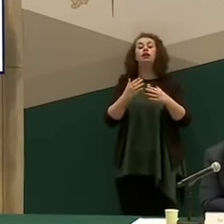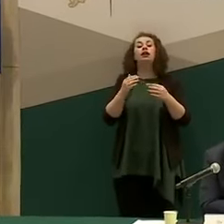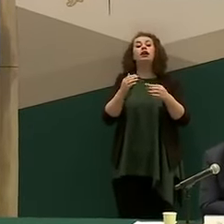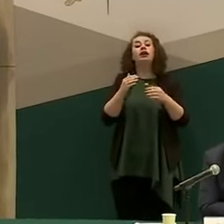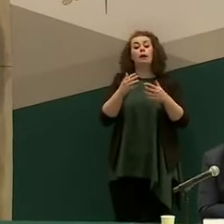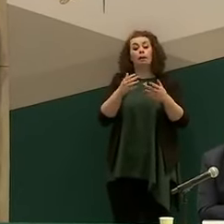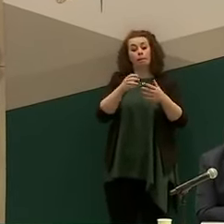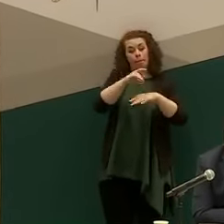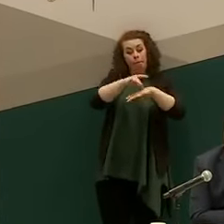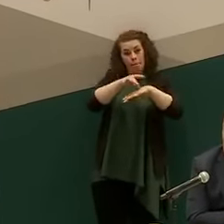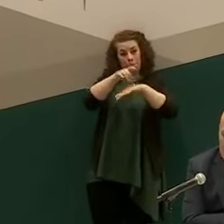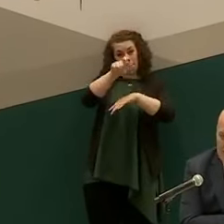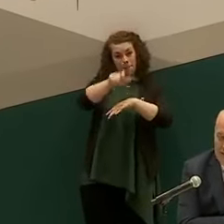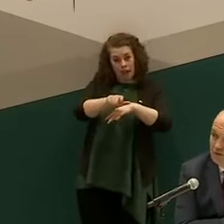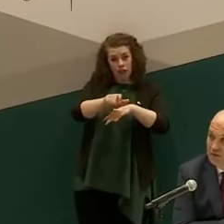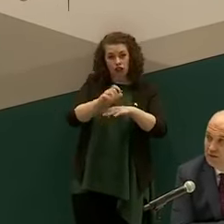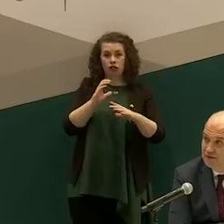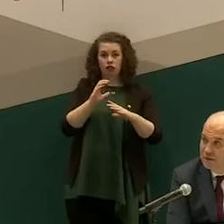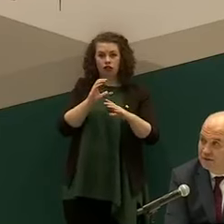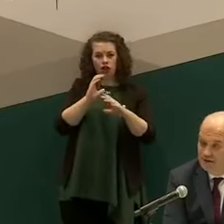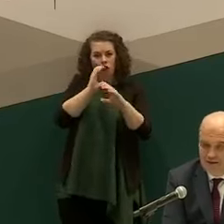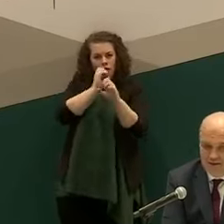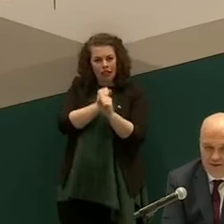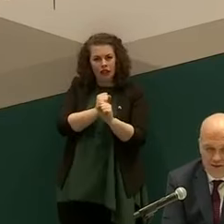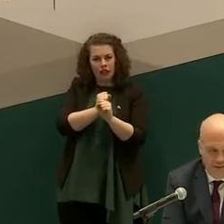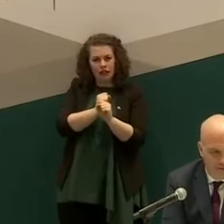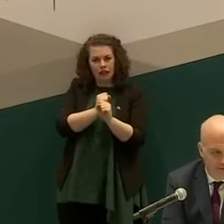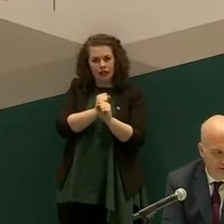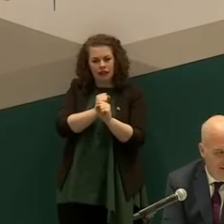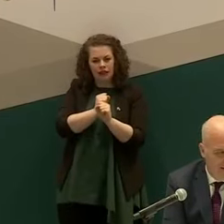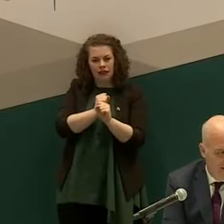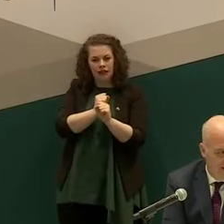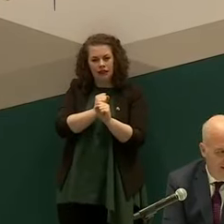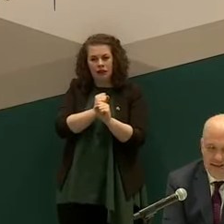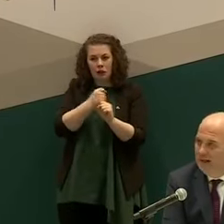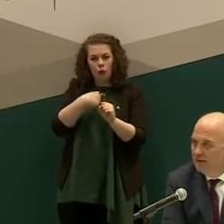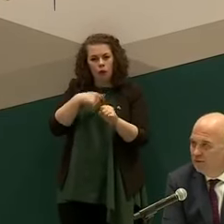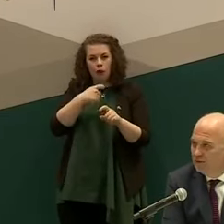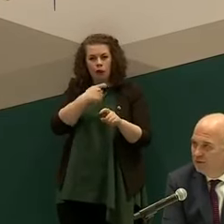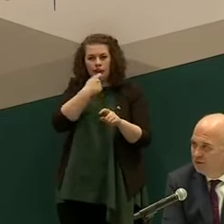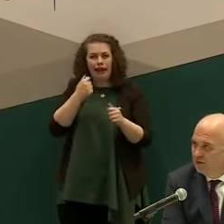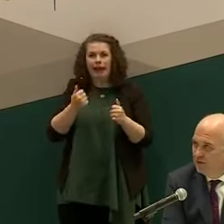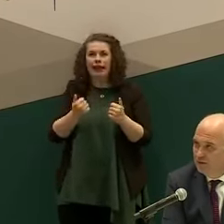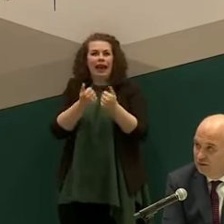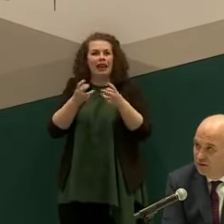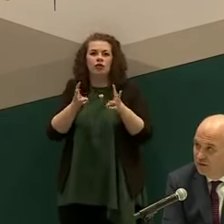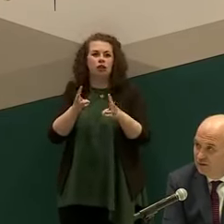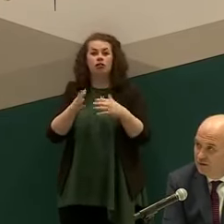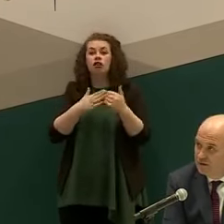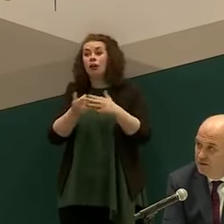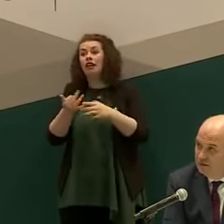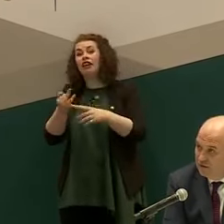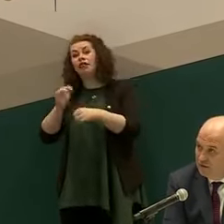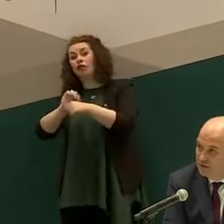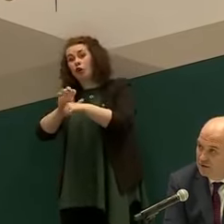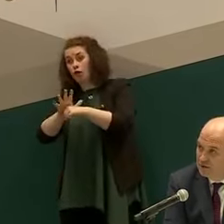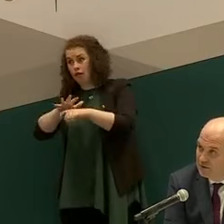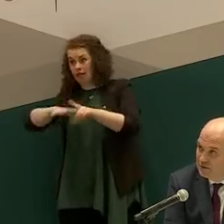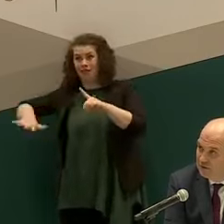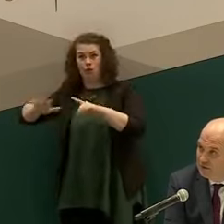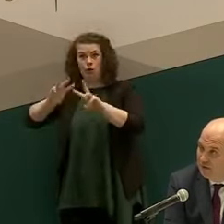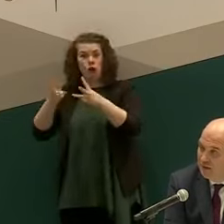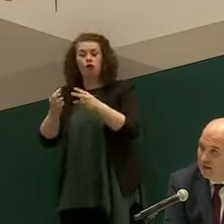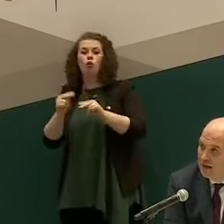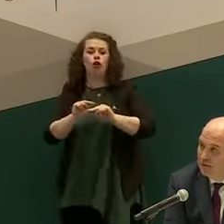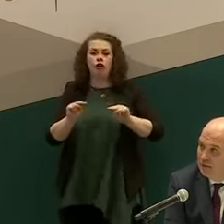confidentiality in all circumstances is something that we would articulate at any moment and would confirm and continue